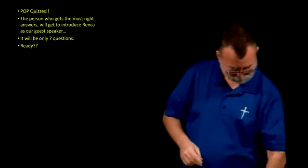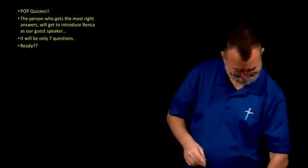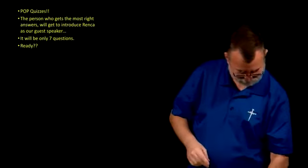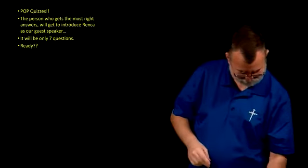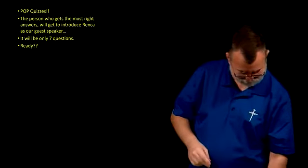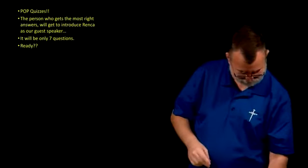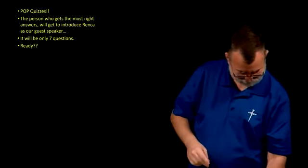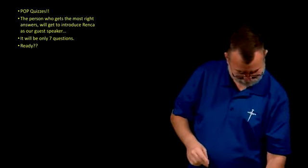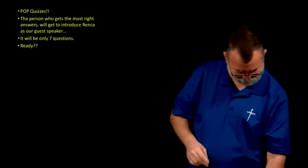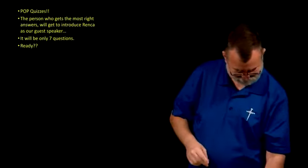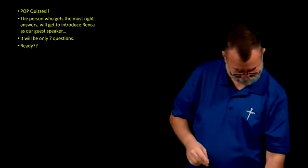smaller.